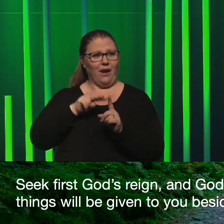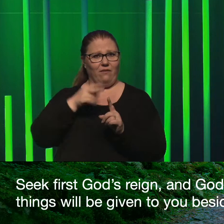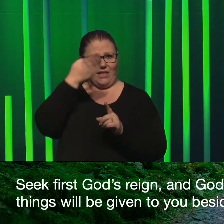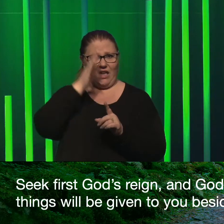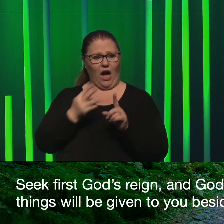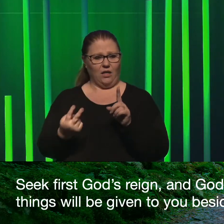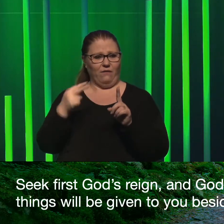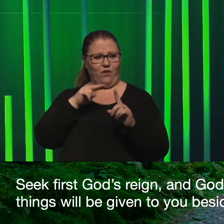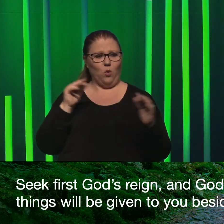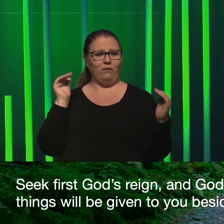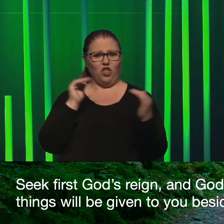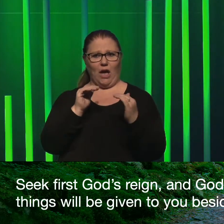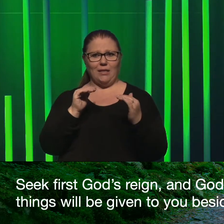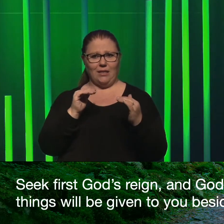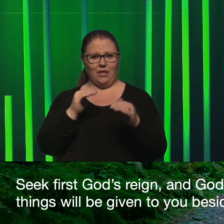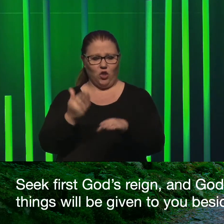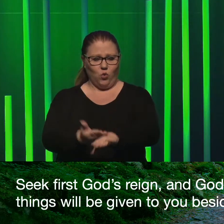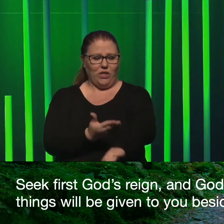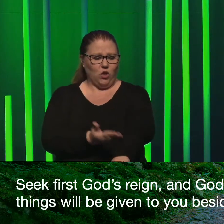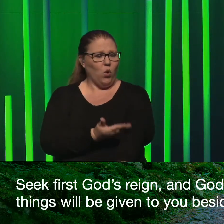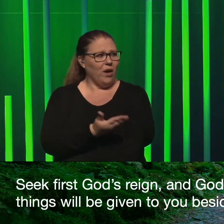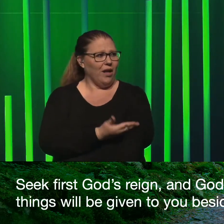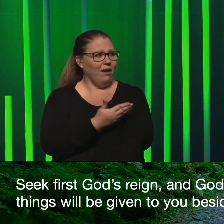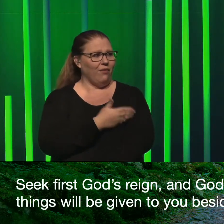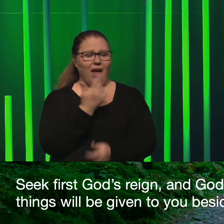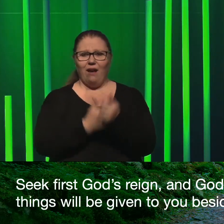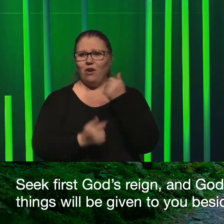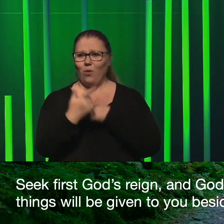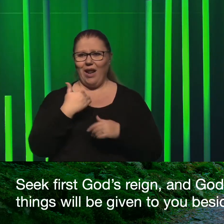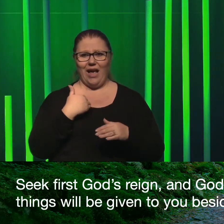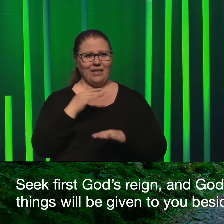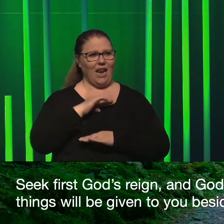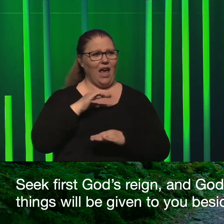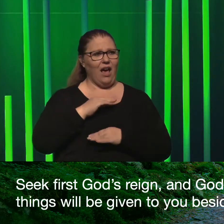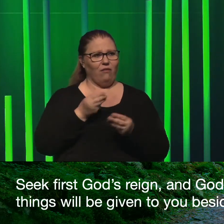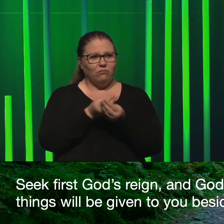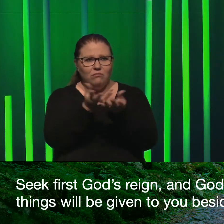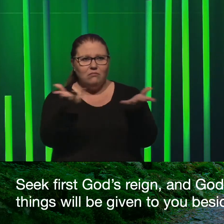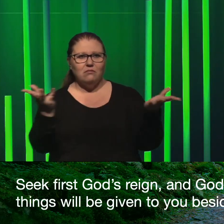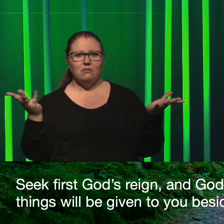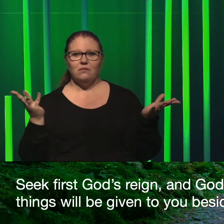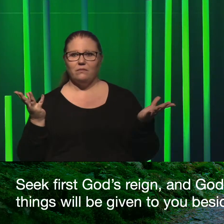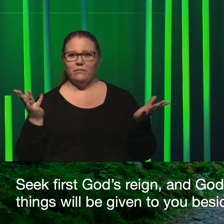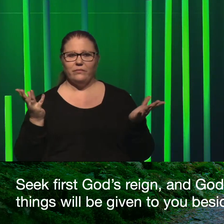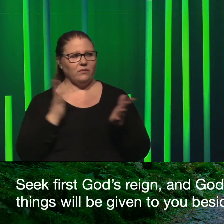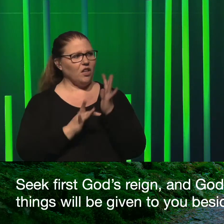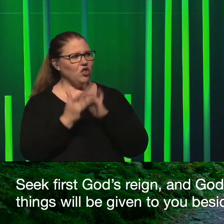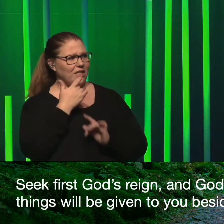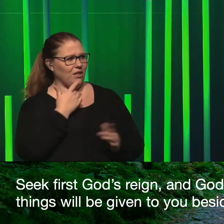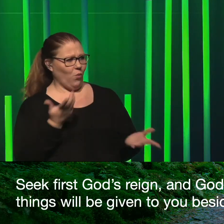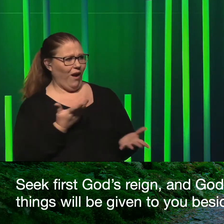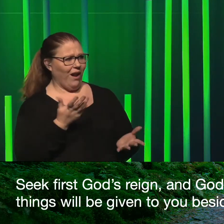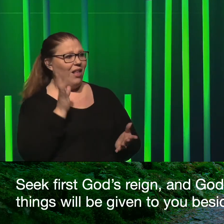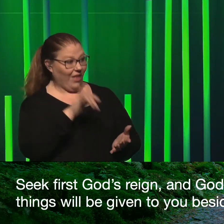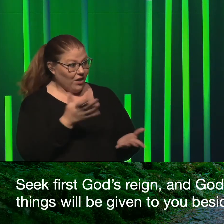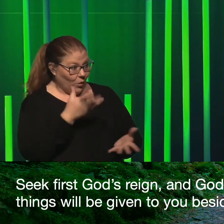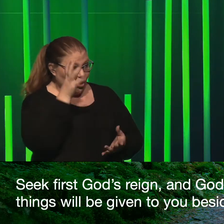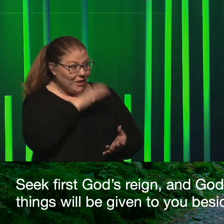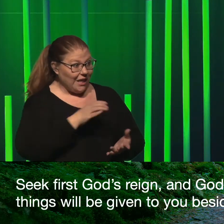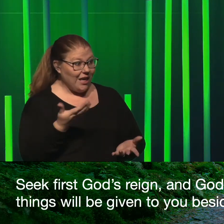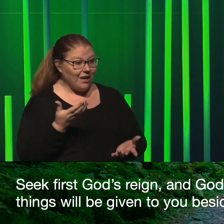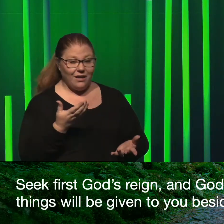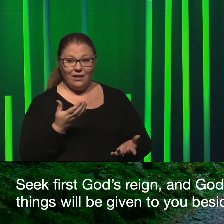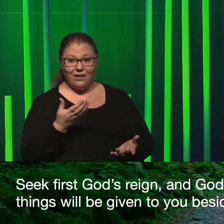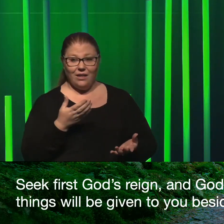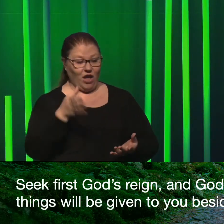world, restorative, right? That everybody has enough for everyone. So Jesus says, listen, that's what you seek. You